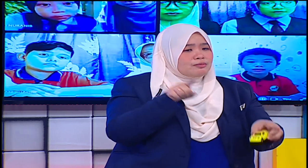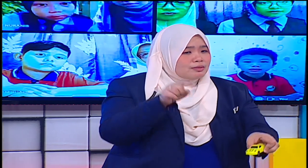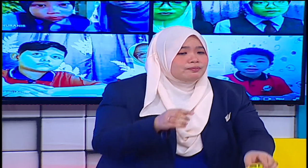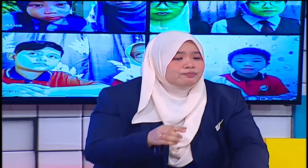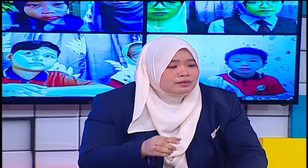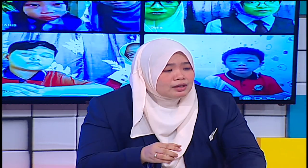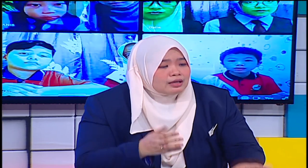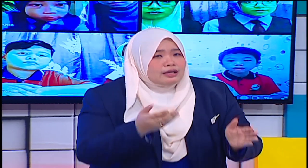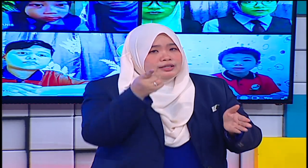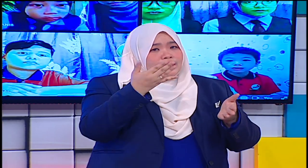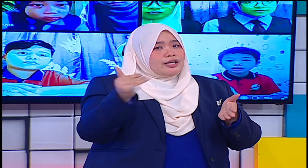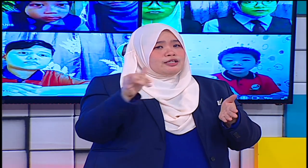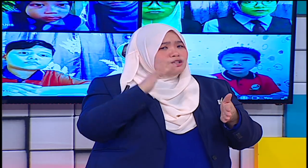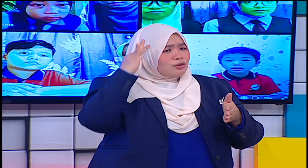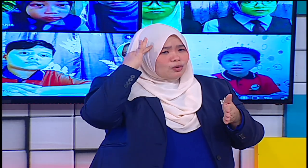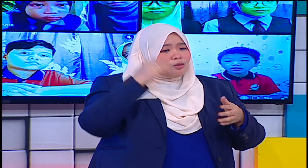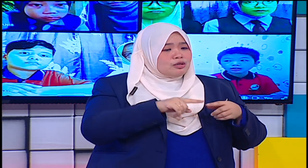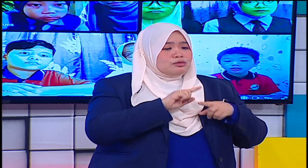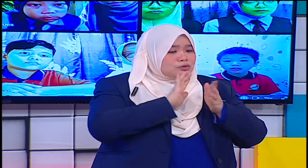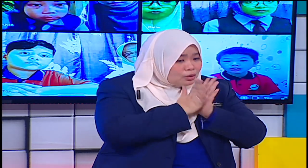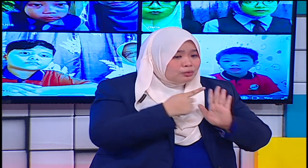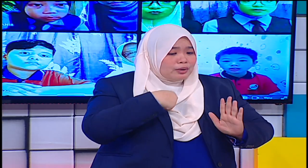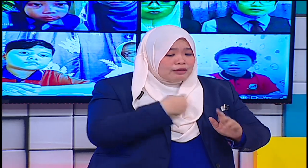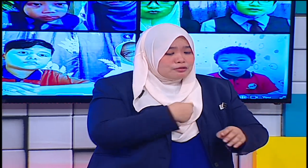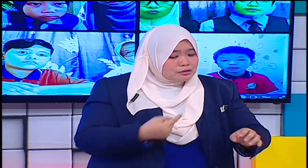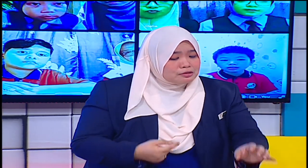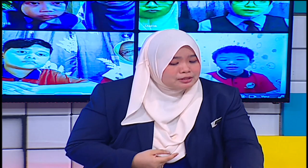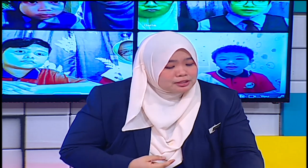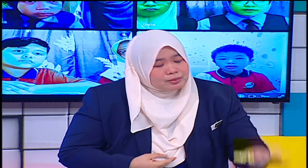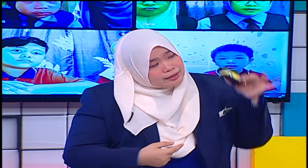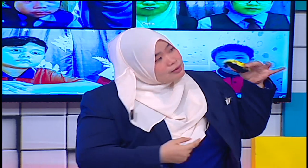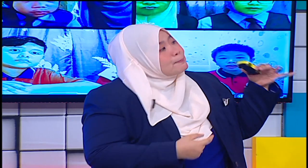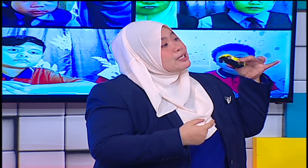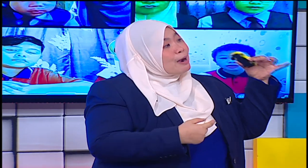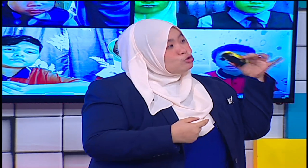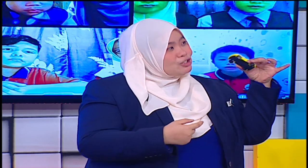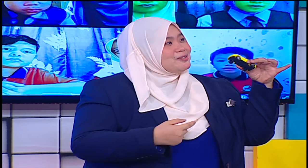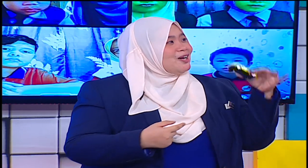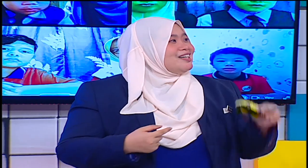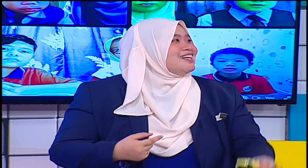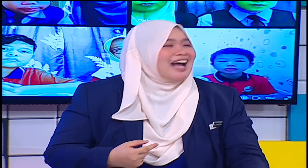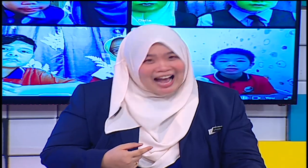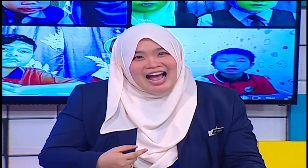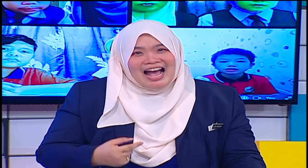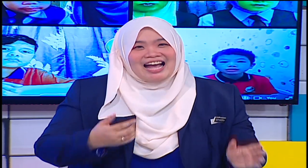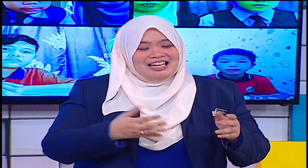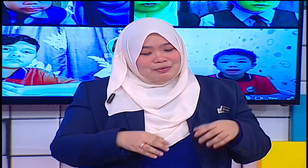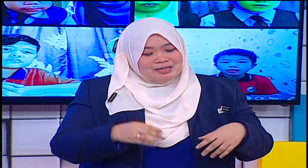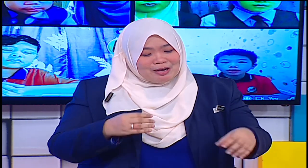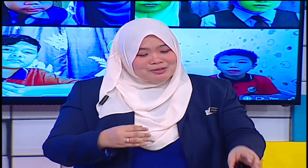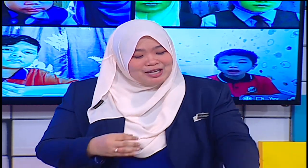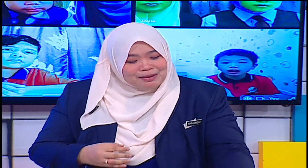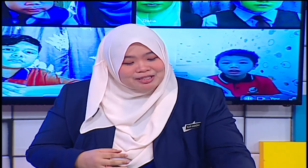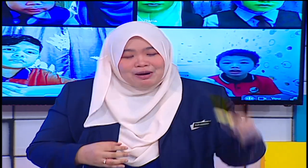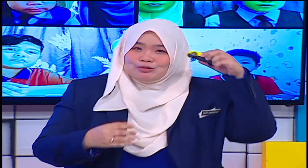First, they did not know. So we have to use this one. Benda maujud, we call.